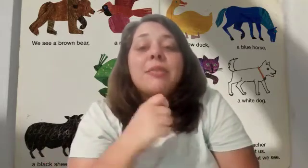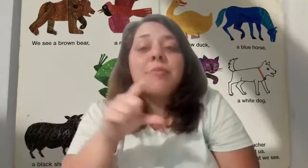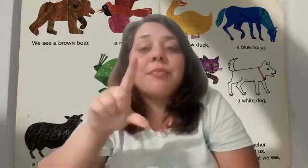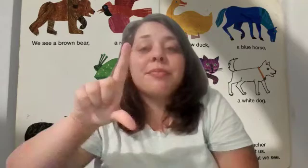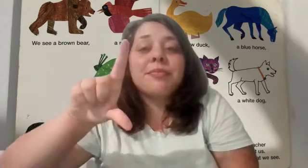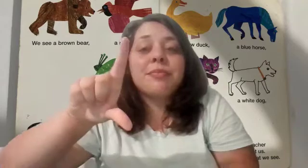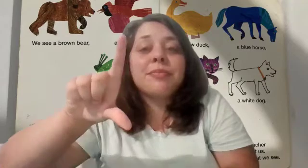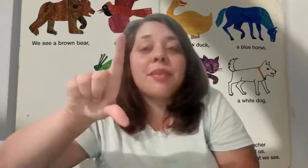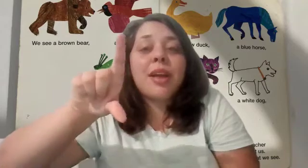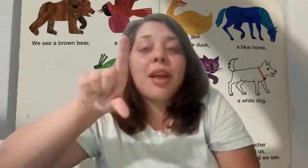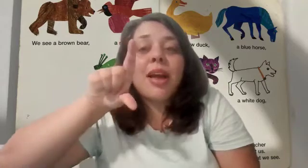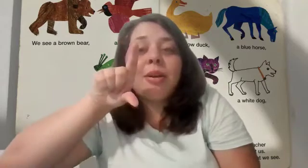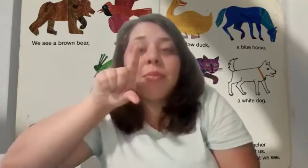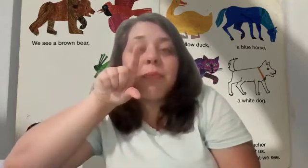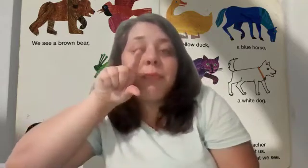red